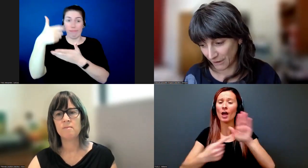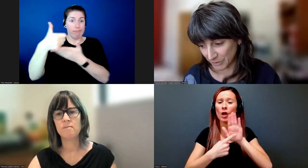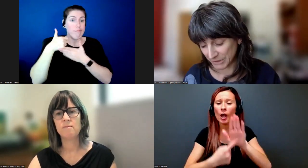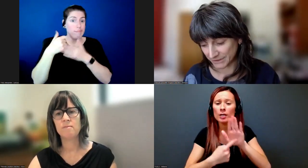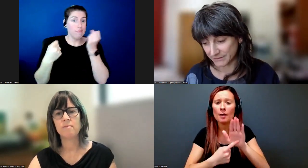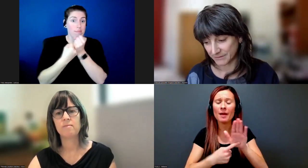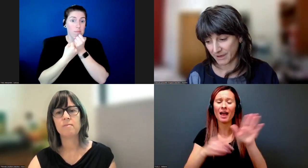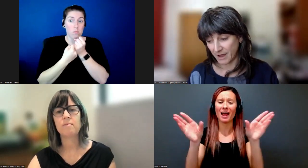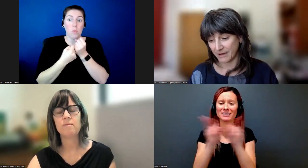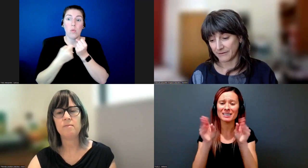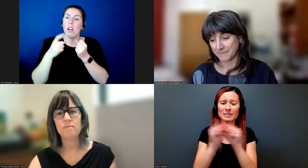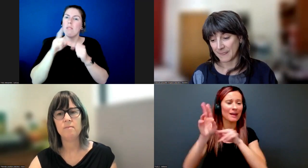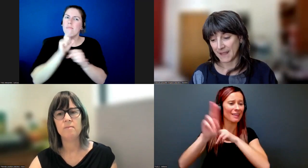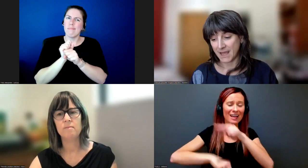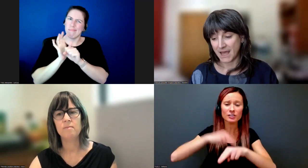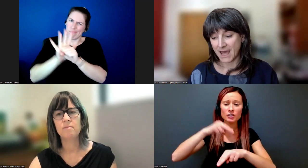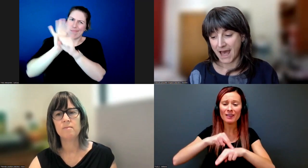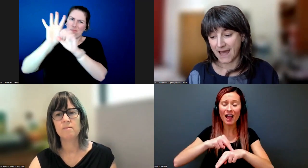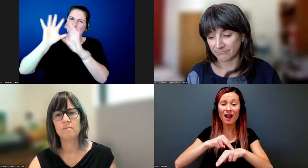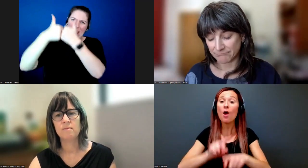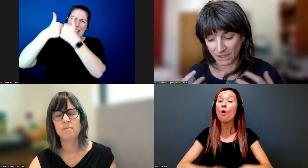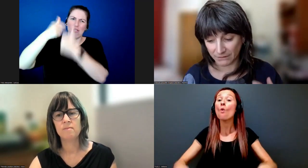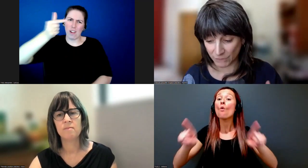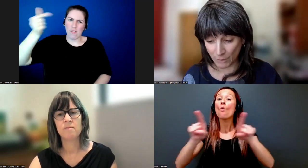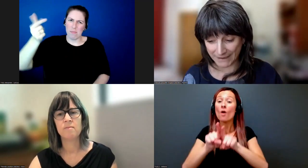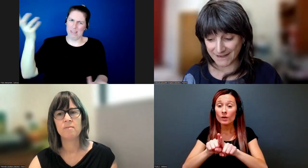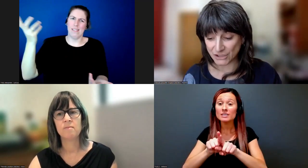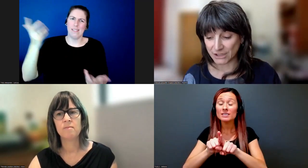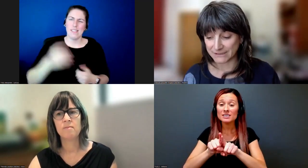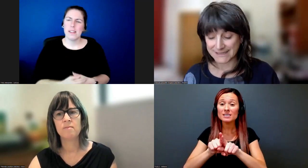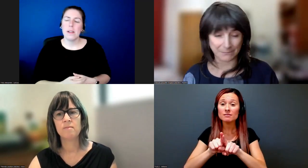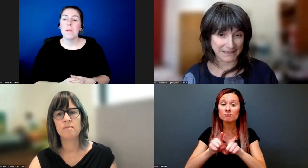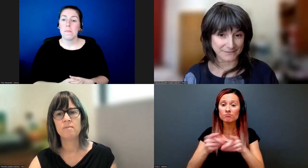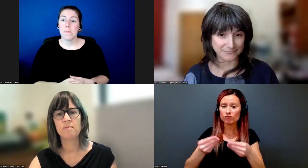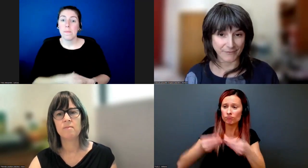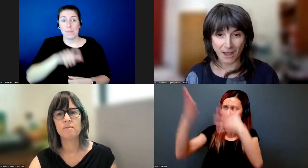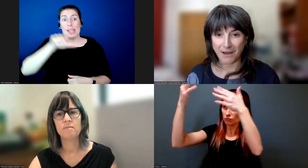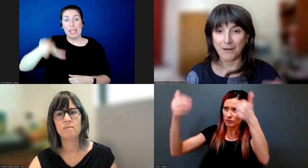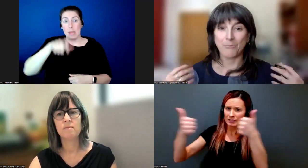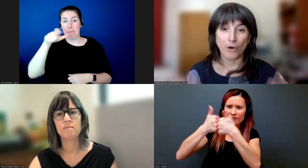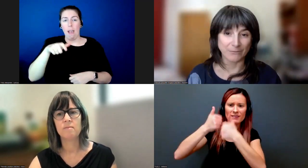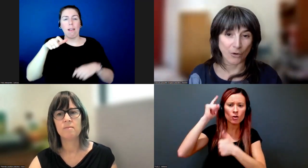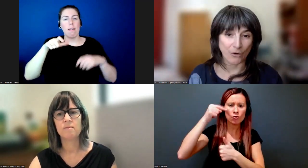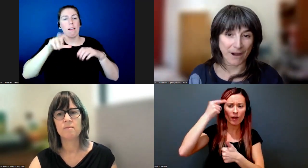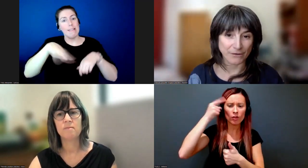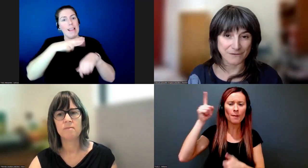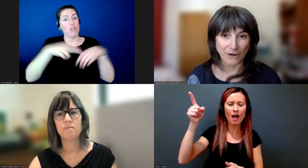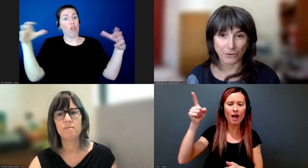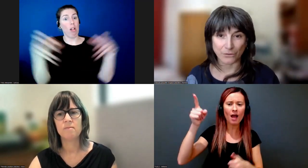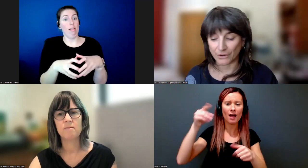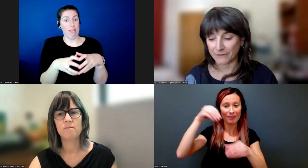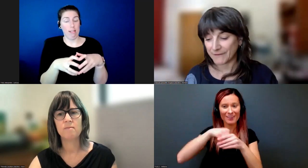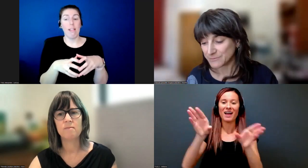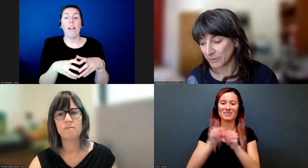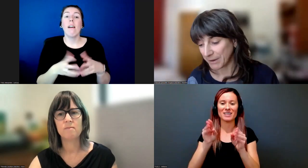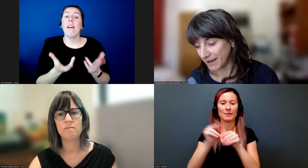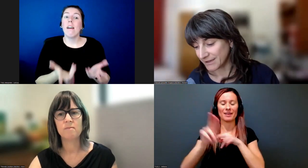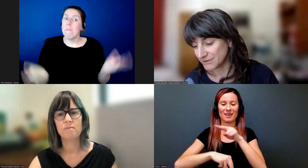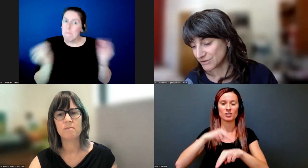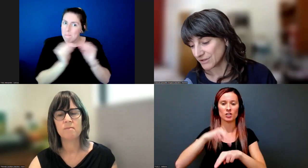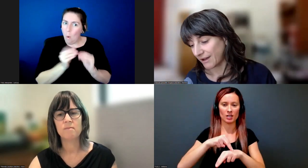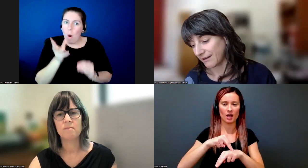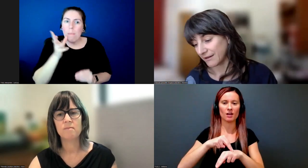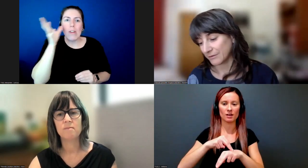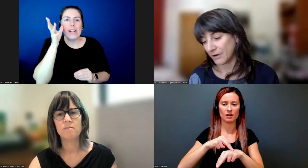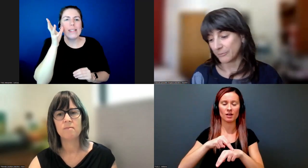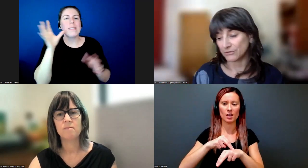the government at the Quebec National Assembly. More and more parents followed our Facebook